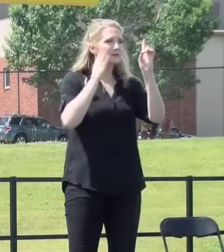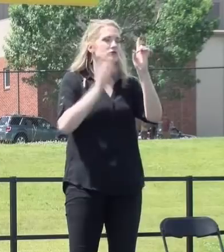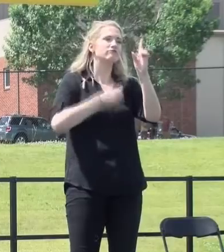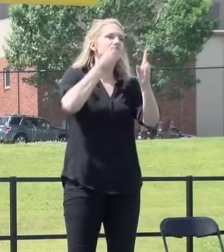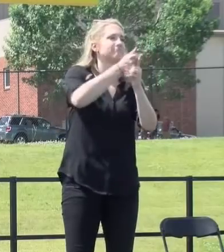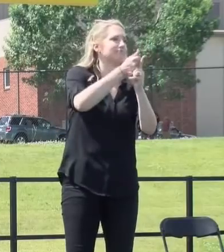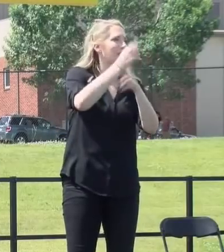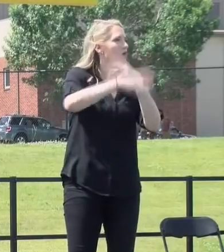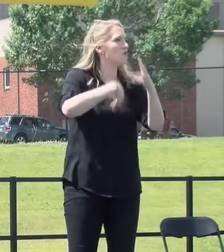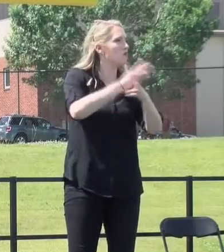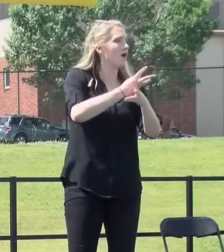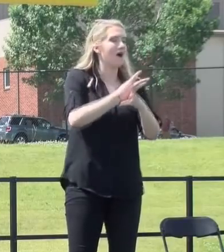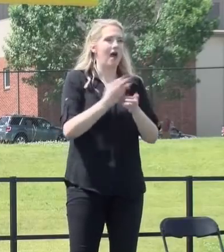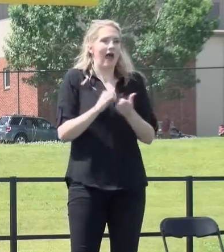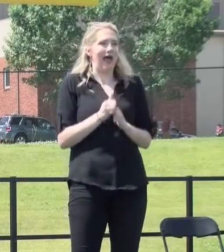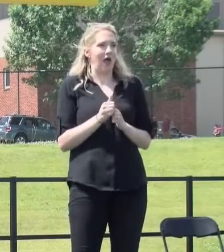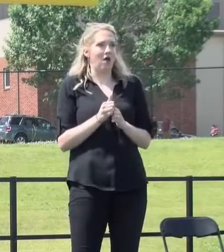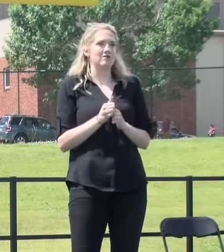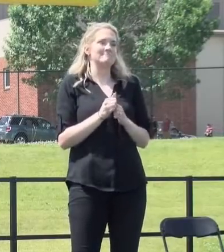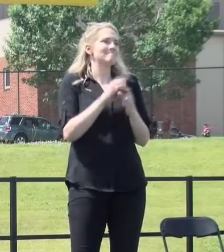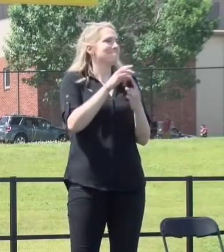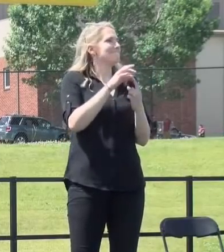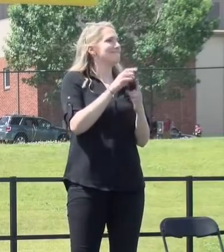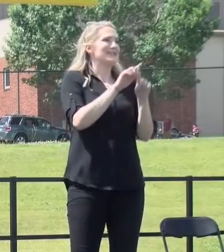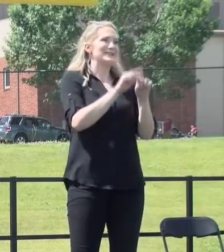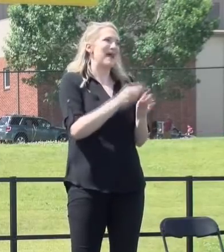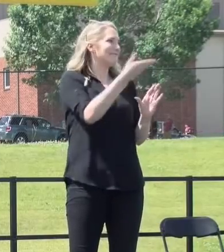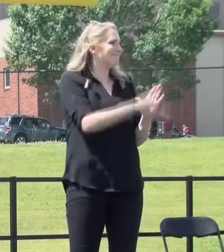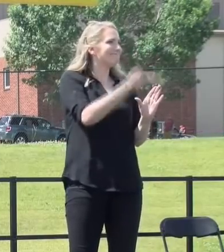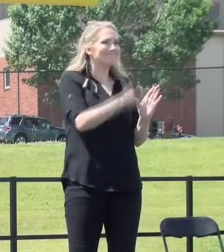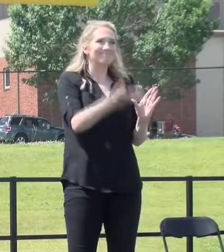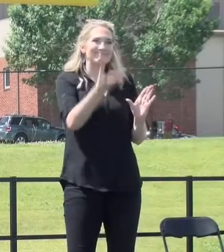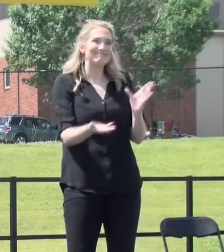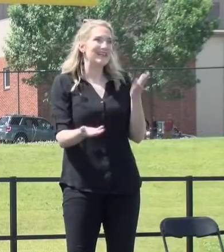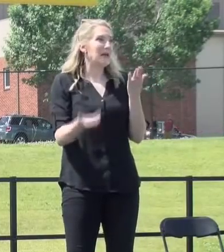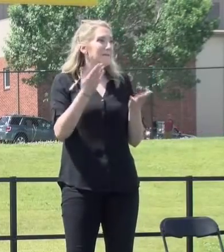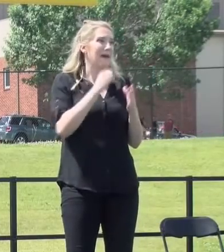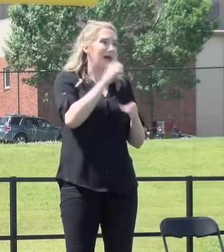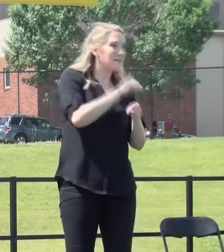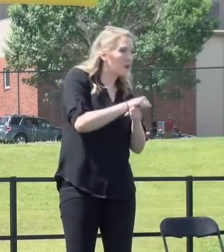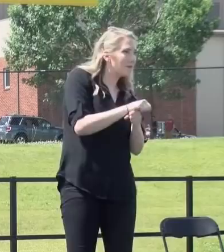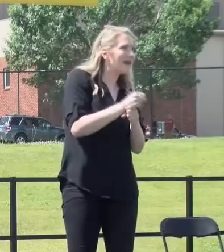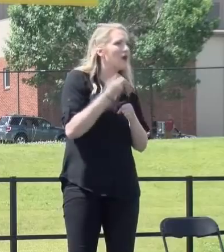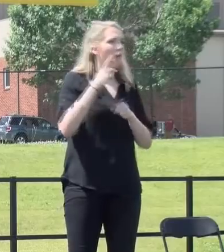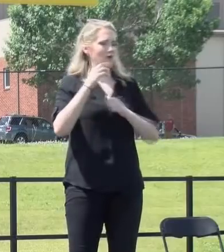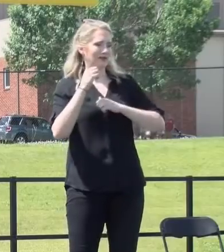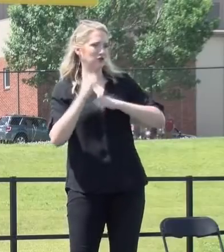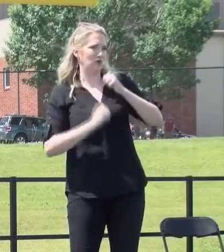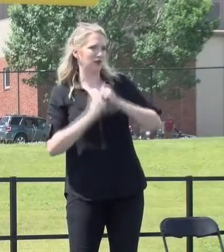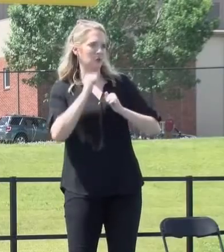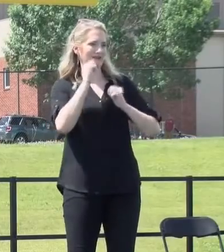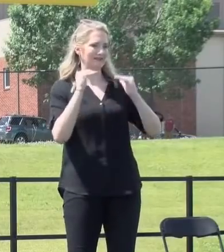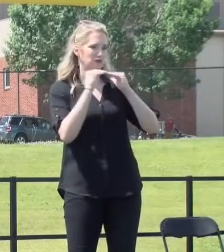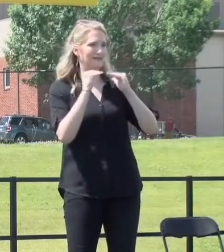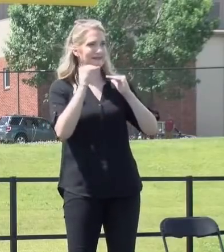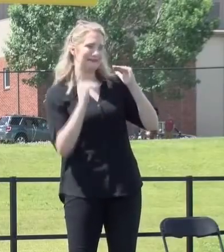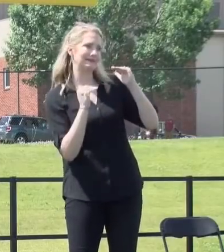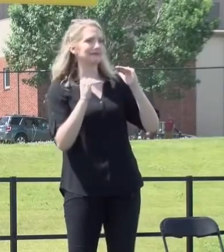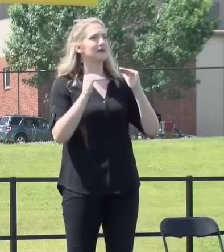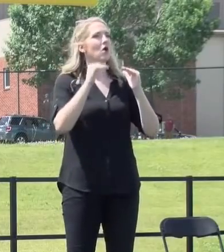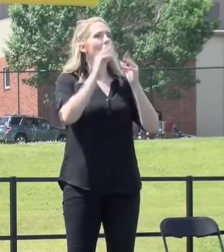impact. How we do this is unique to each of us, whether that is unemployment, structural injustices, climate